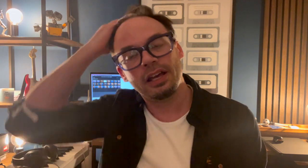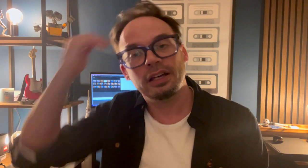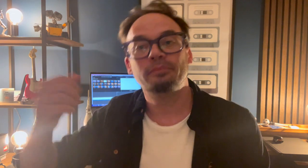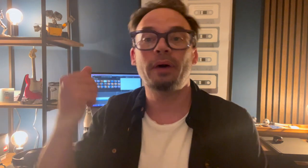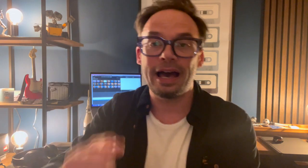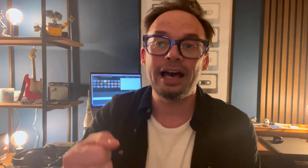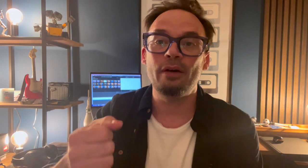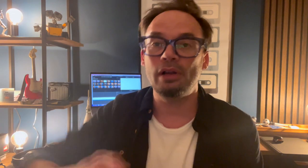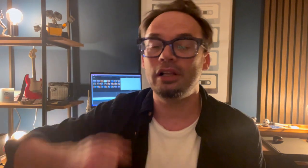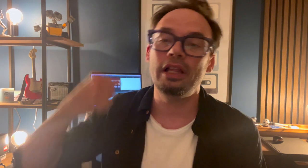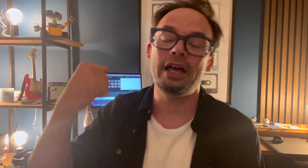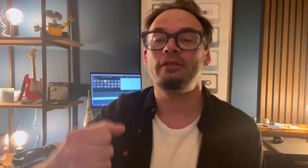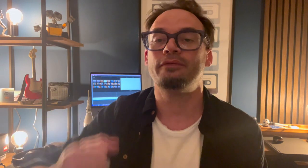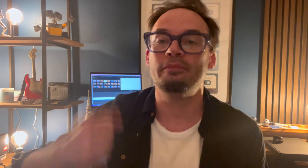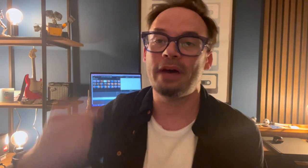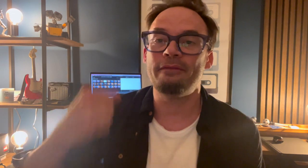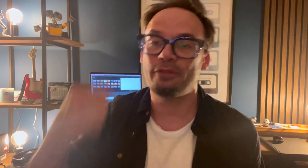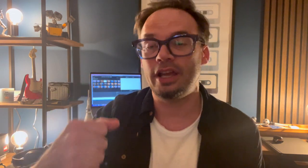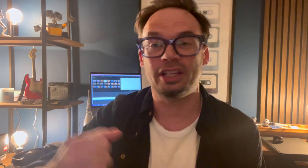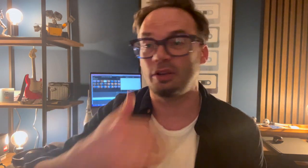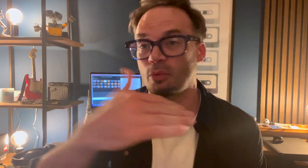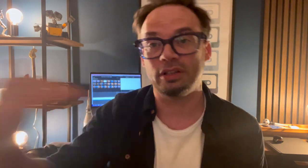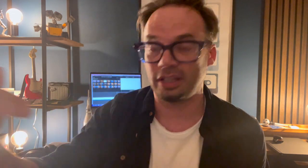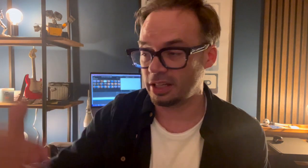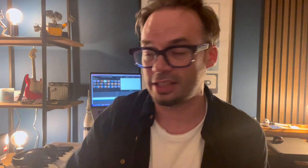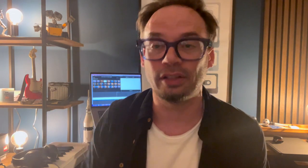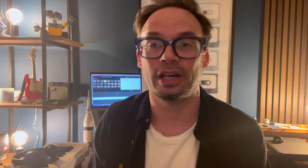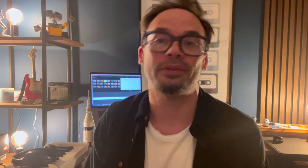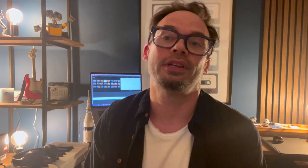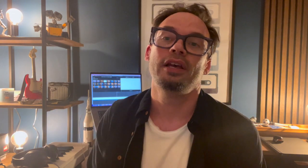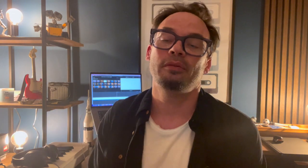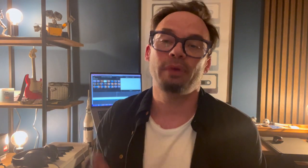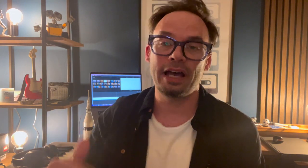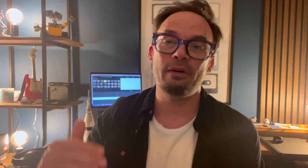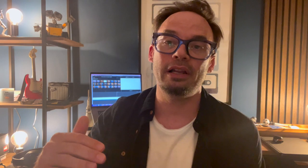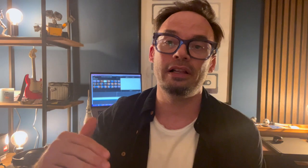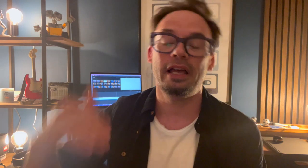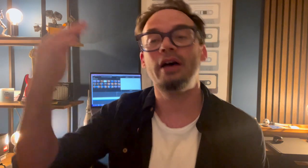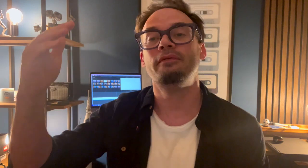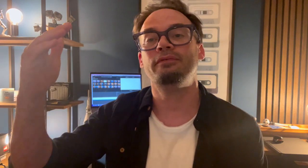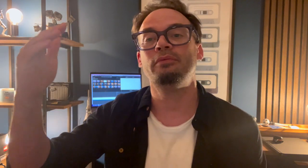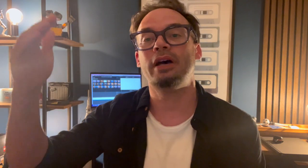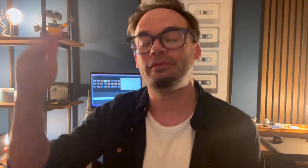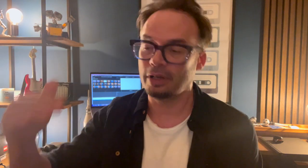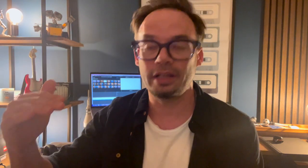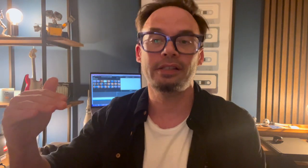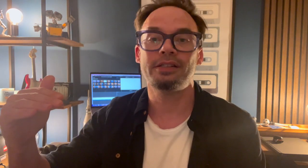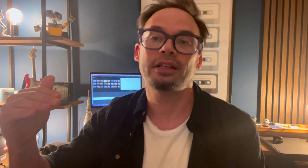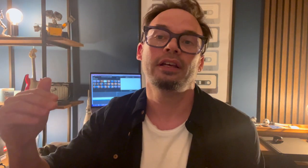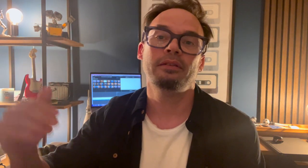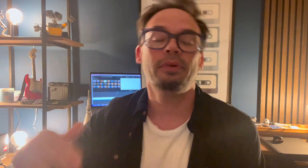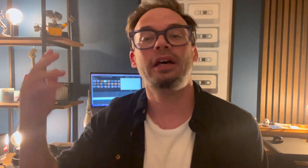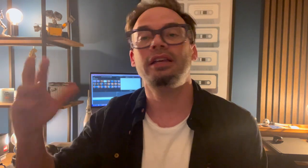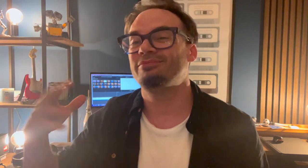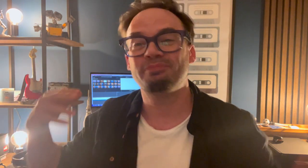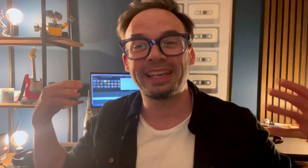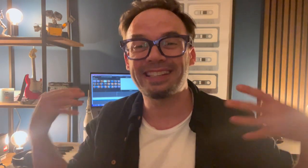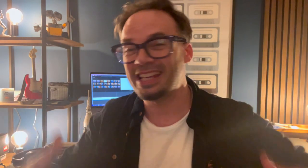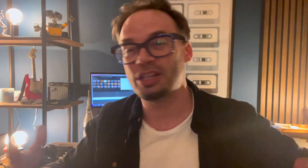Buy a little help From my friend You can do it You can do single notes Buy a little help From my friends Buy Make it as easy as you